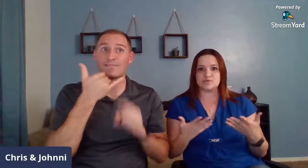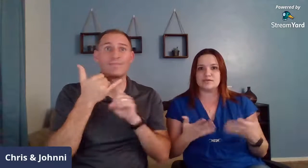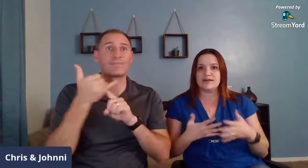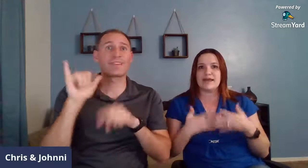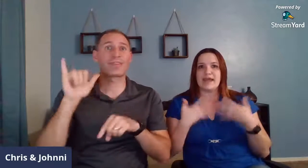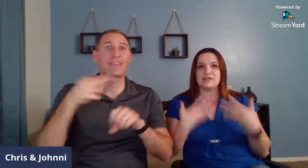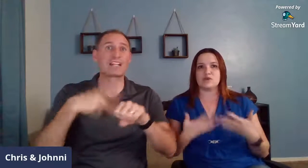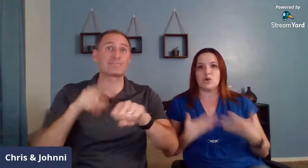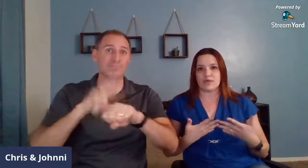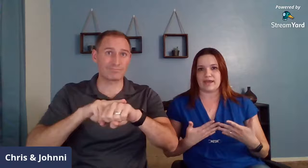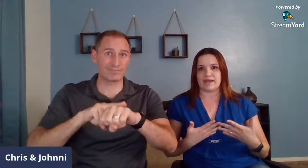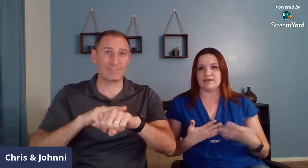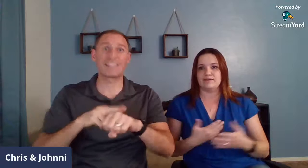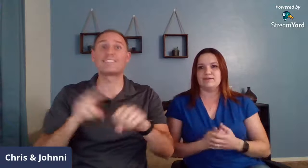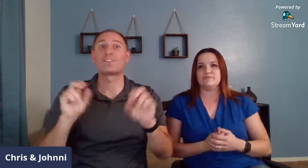natural and they're okay.